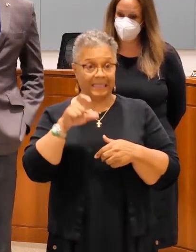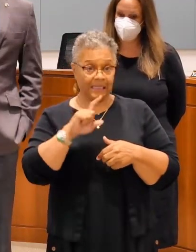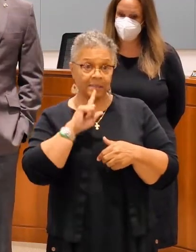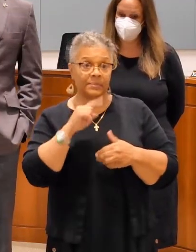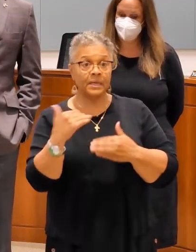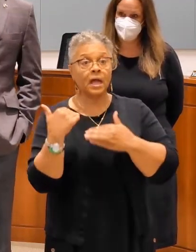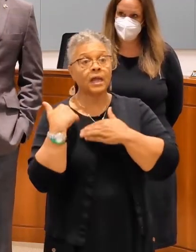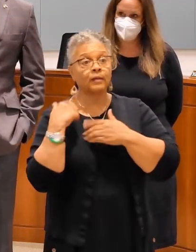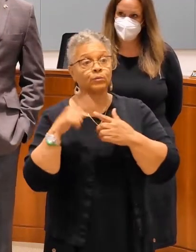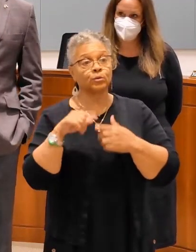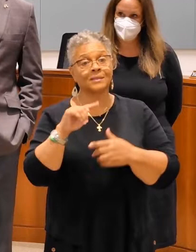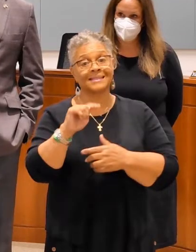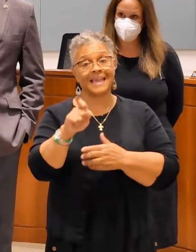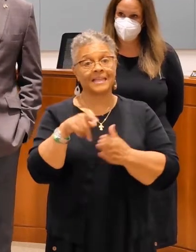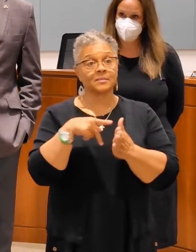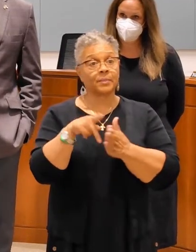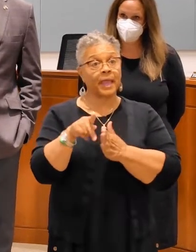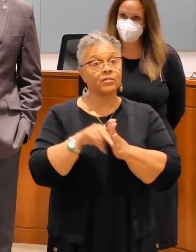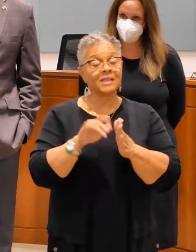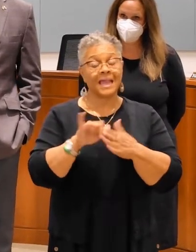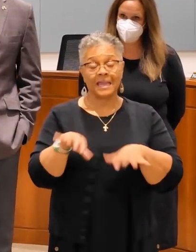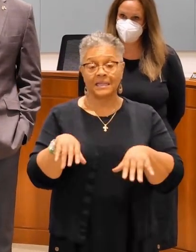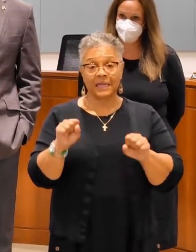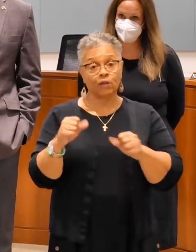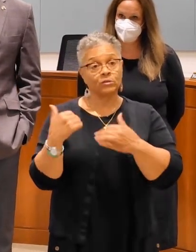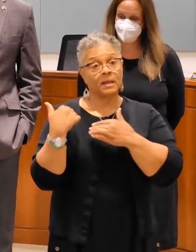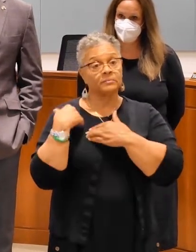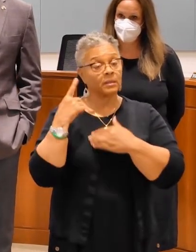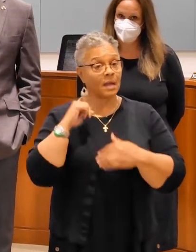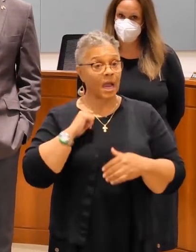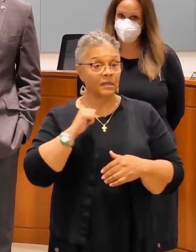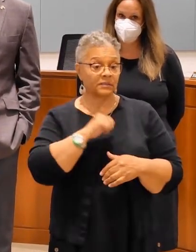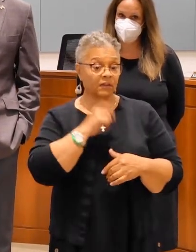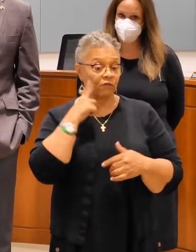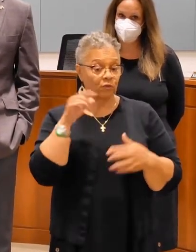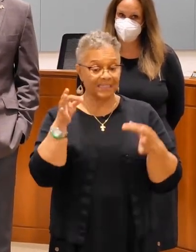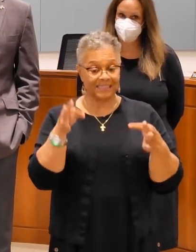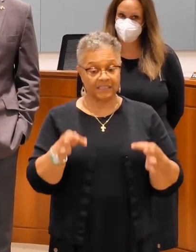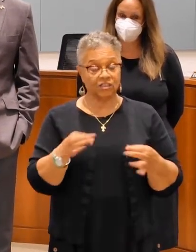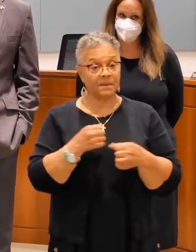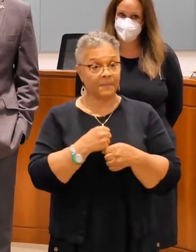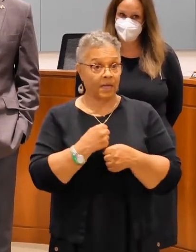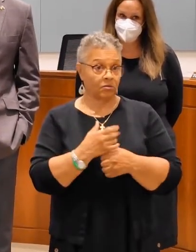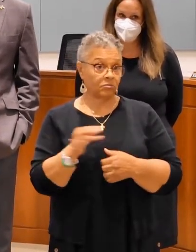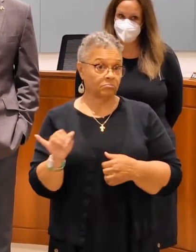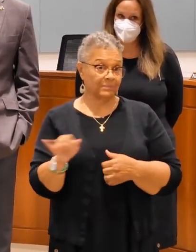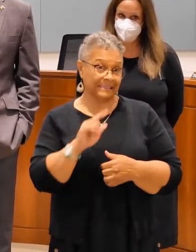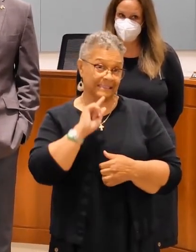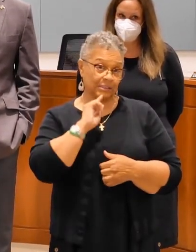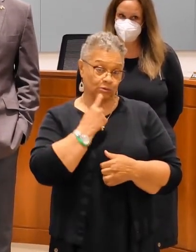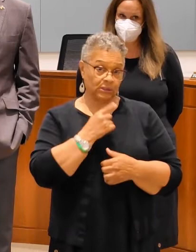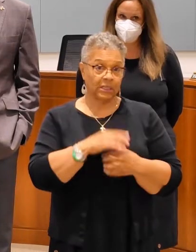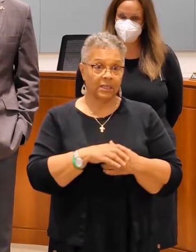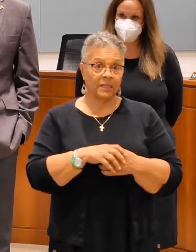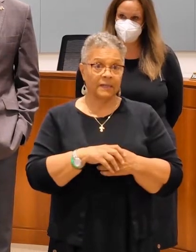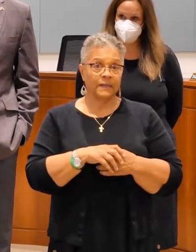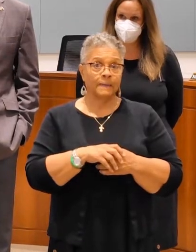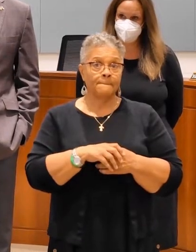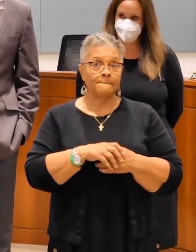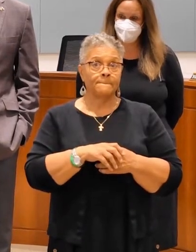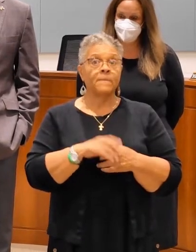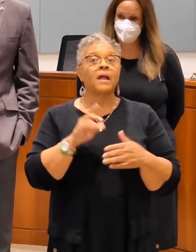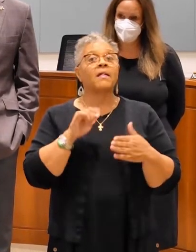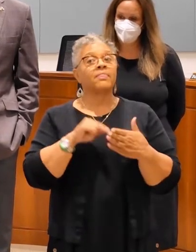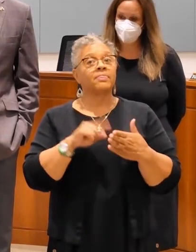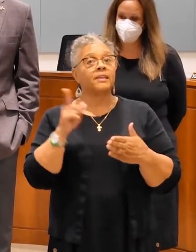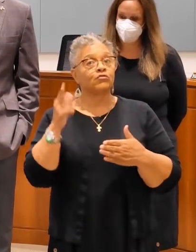our taxpayers and take accountability ourselves as a decision maker seriously. The huge health fund deficit was